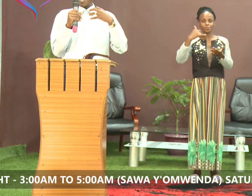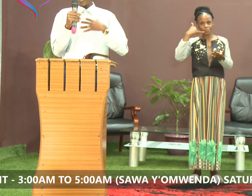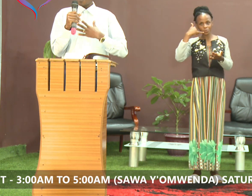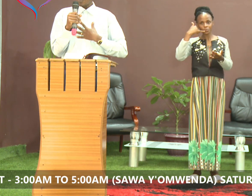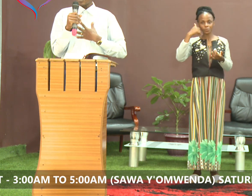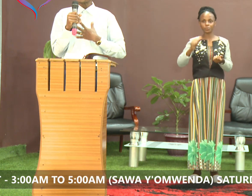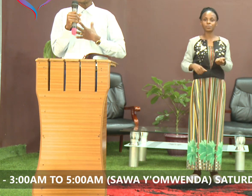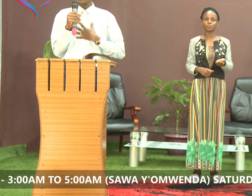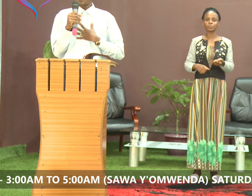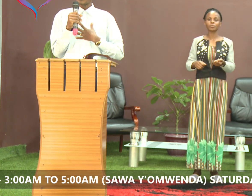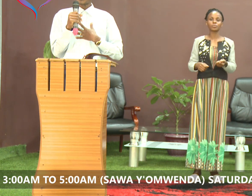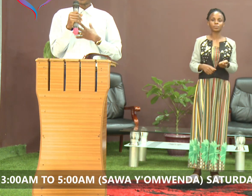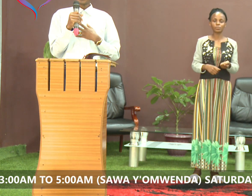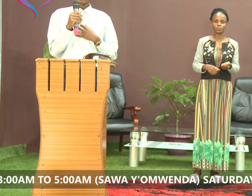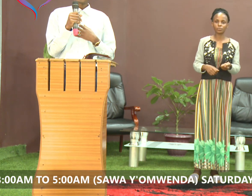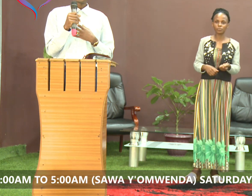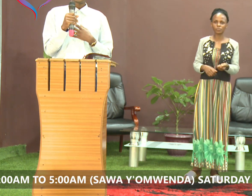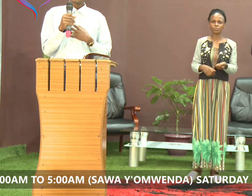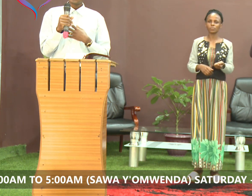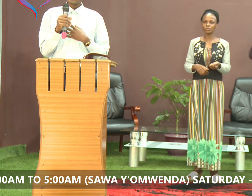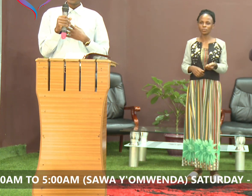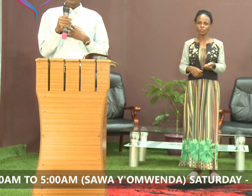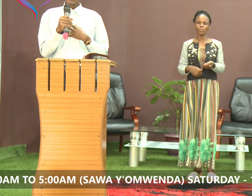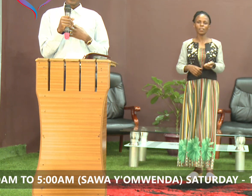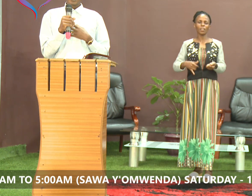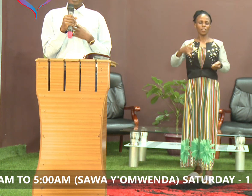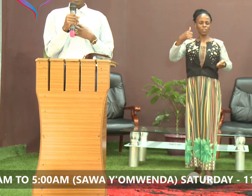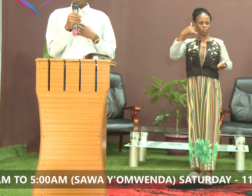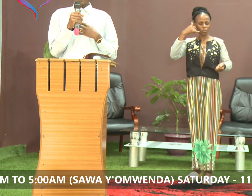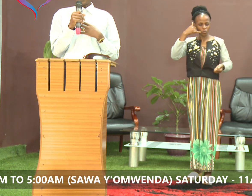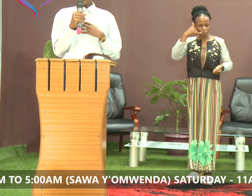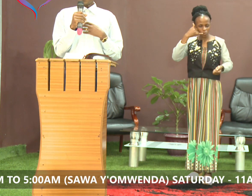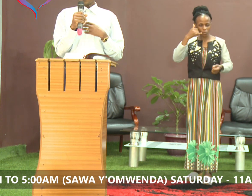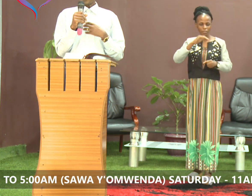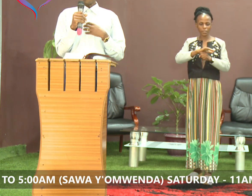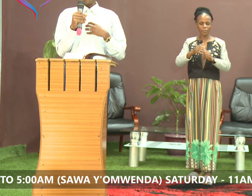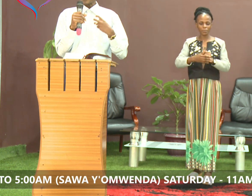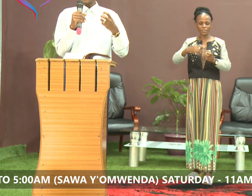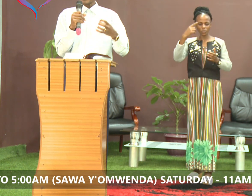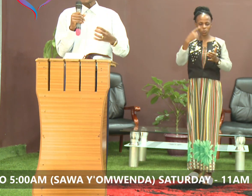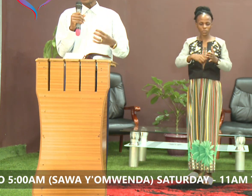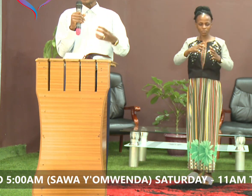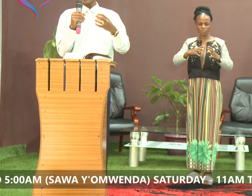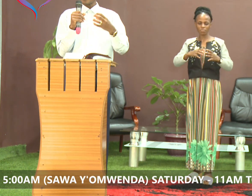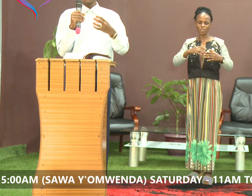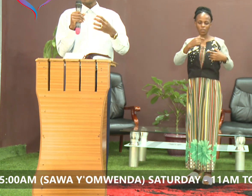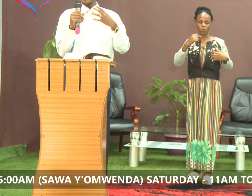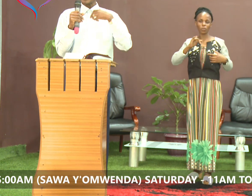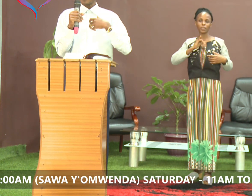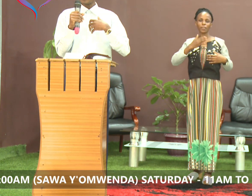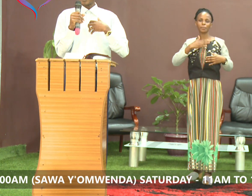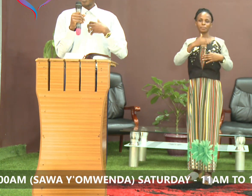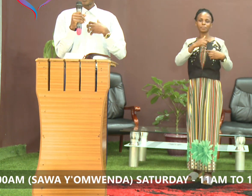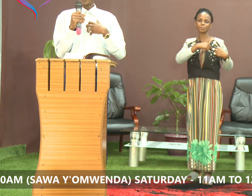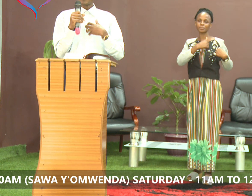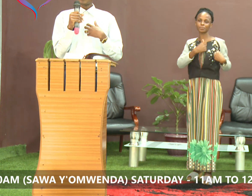with us, the people that hold the phones. Ezimbulukusa chendi mu mutima gwange. The phone magnifies what I am